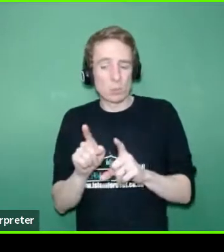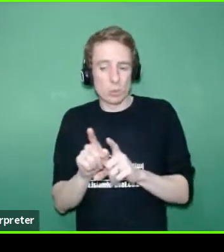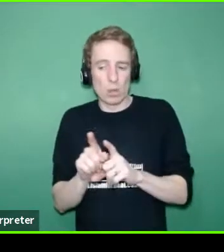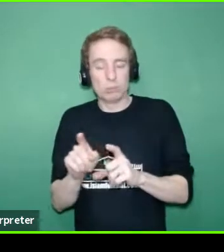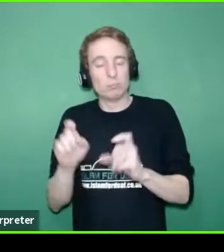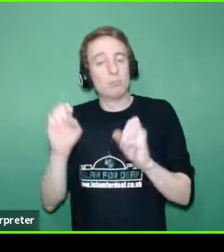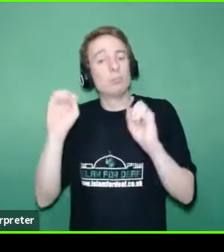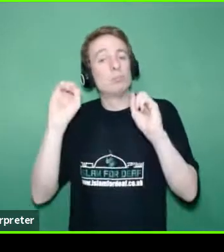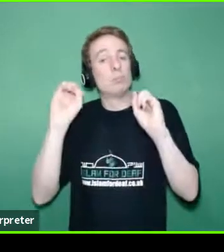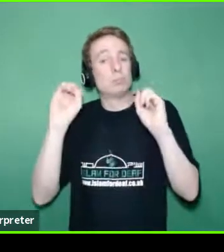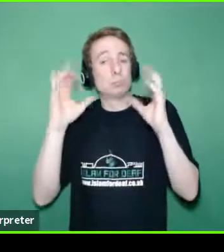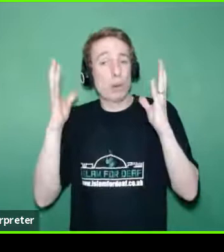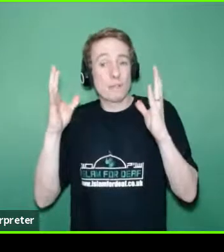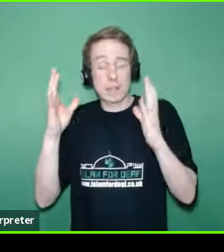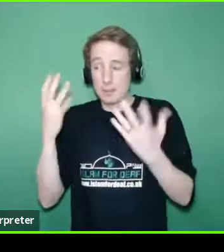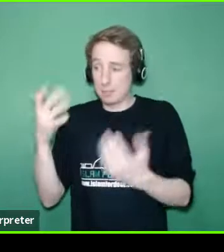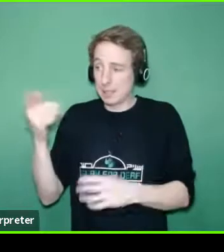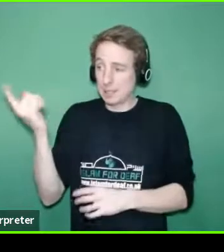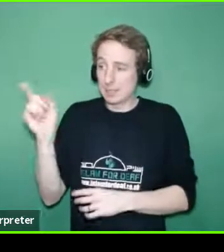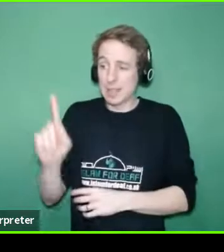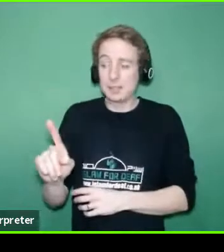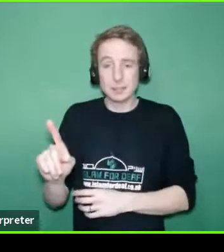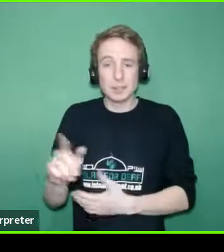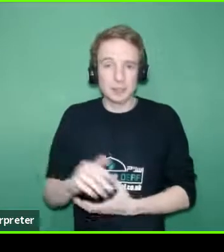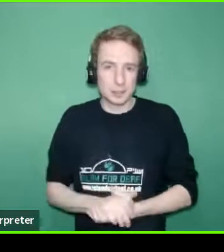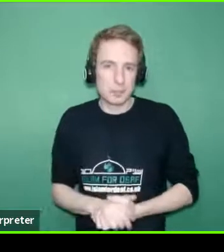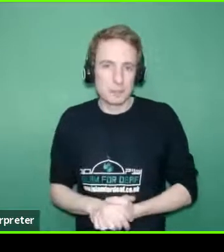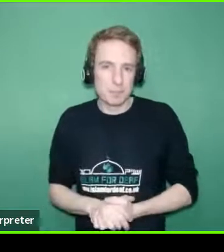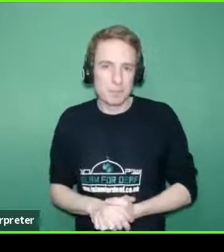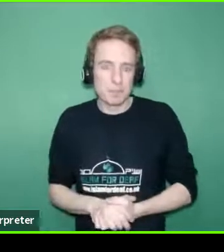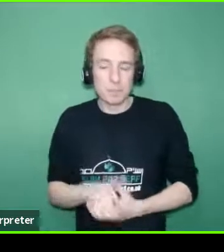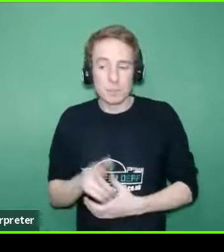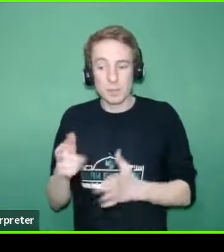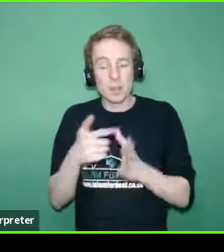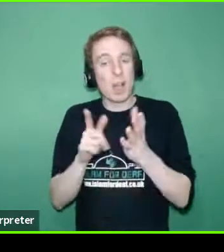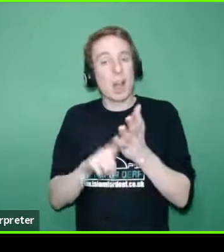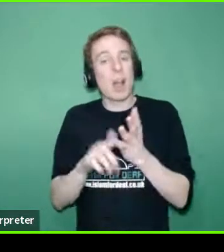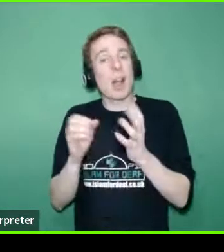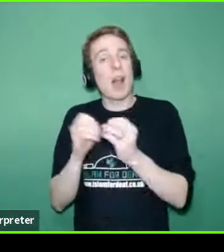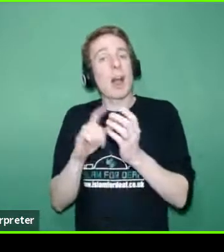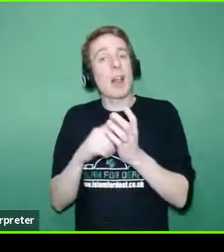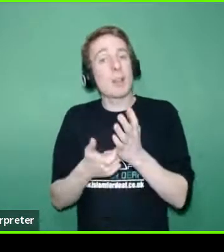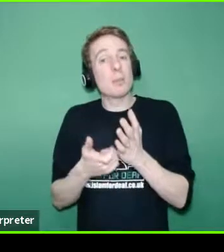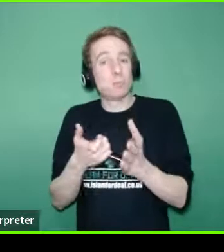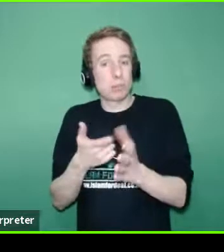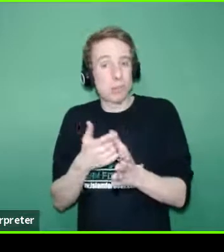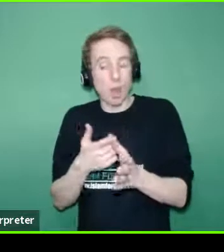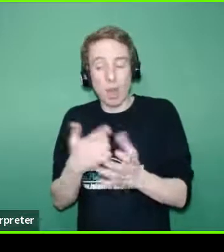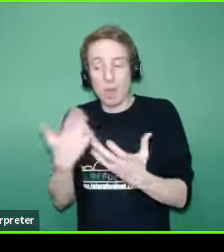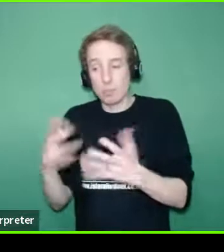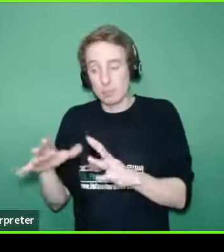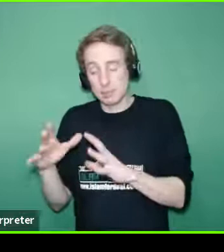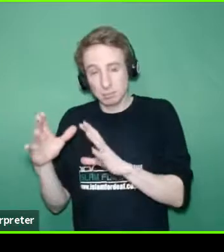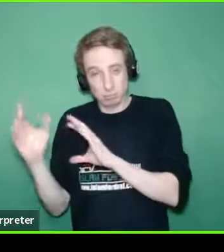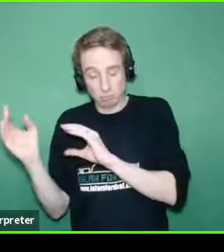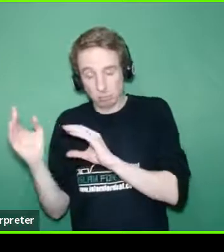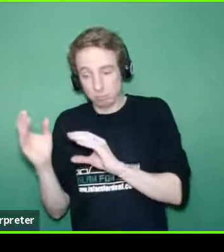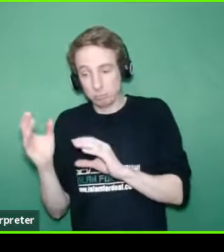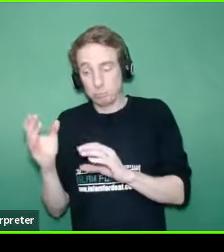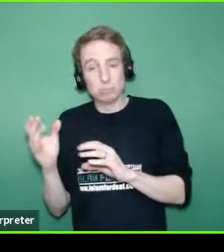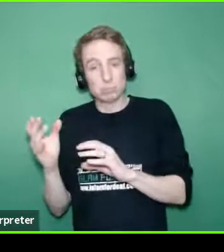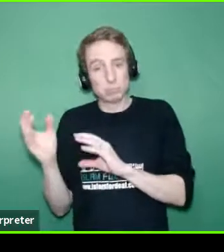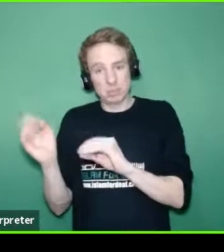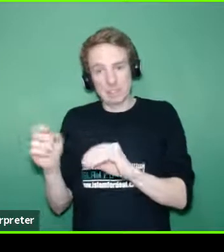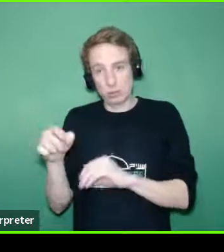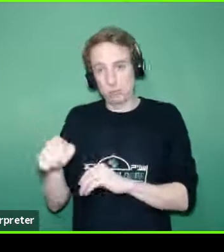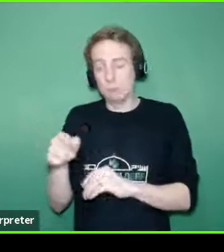prophet that you have sent. And when Al-Bara repeated this after the Prophet, peace and blessings be upon him, told him it, he said, I